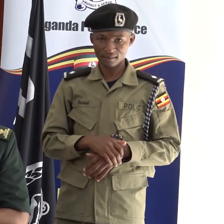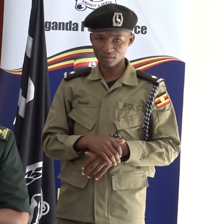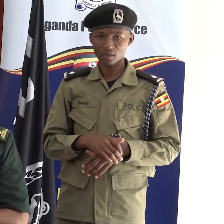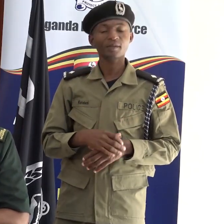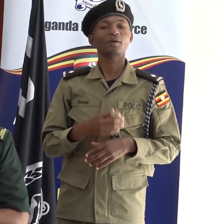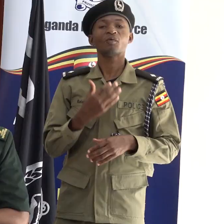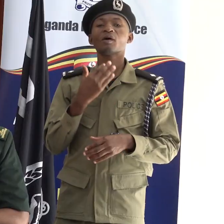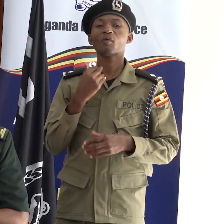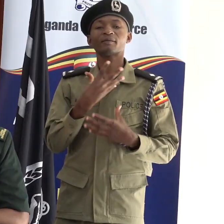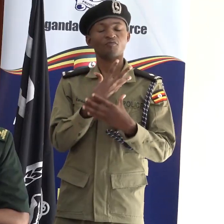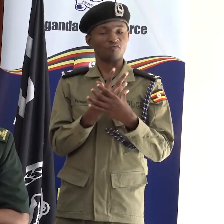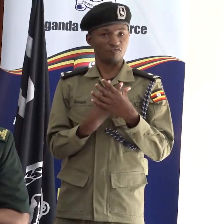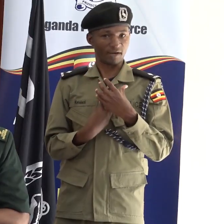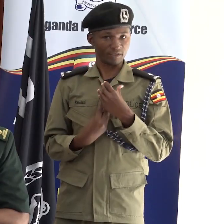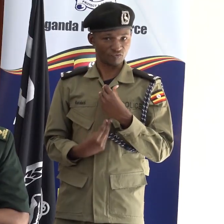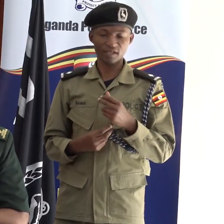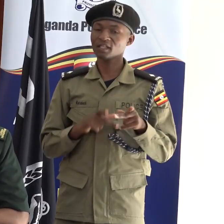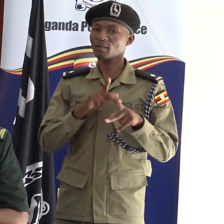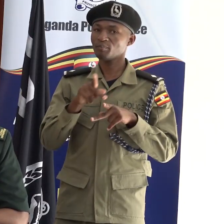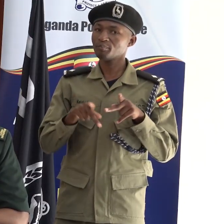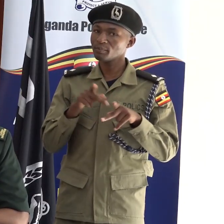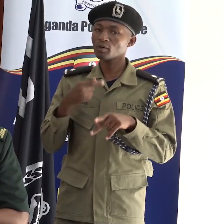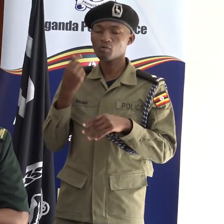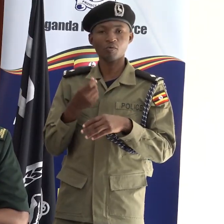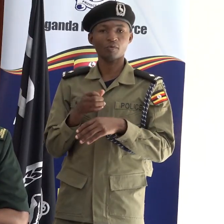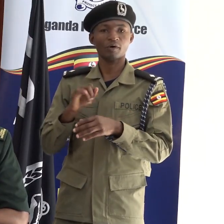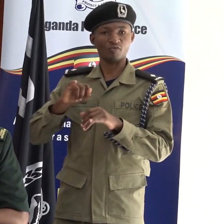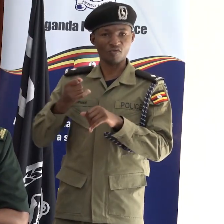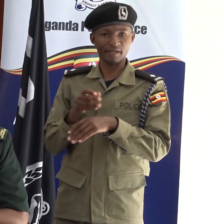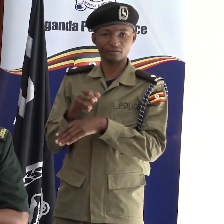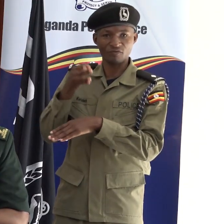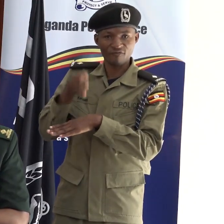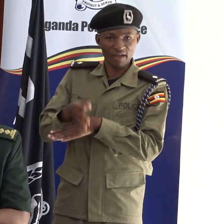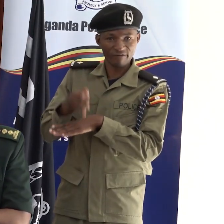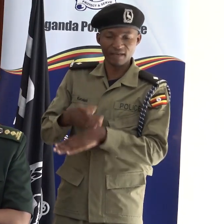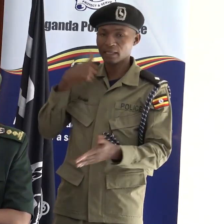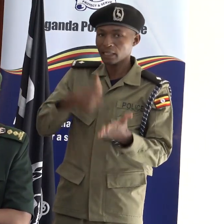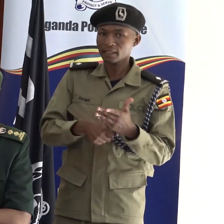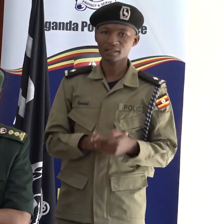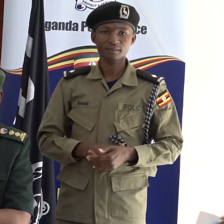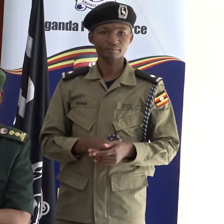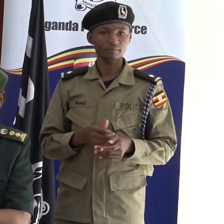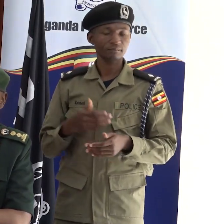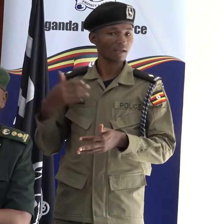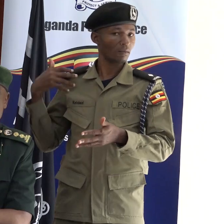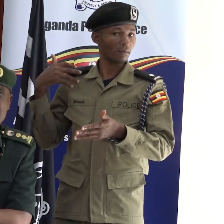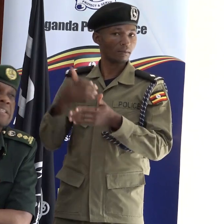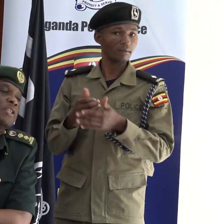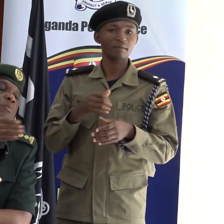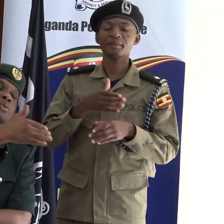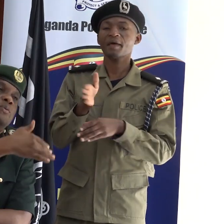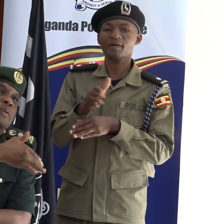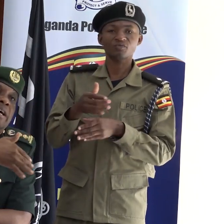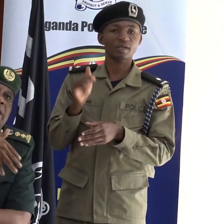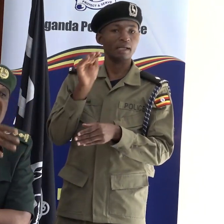frustrate those people who have been forging these letters from Lufla. We have been asking for these letters. Some people just